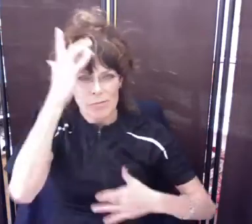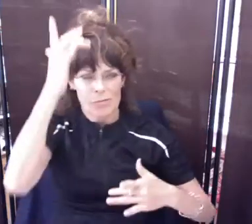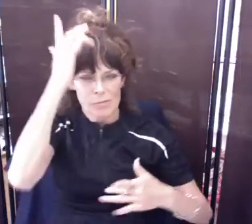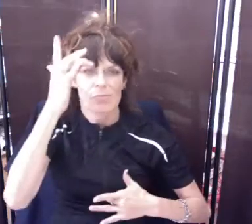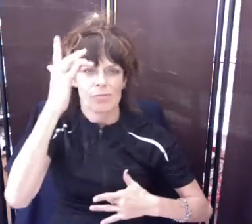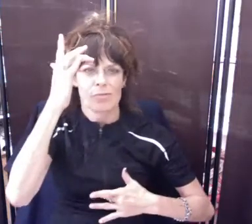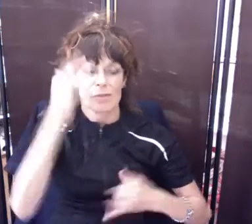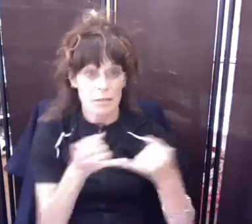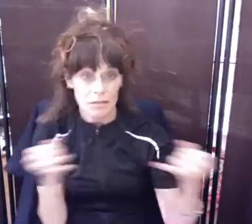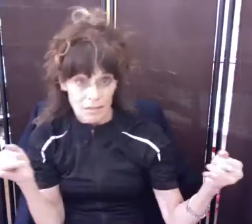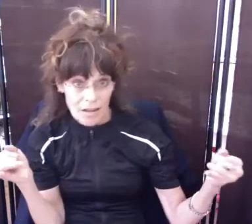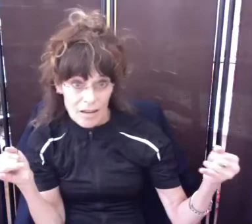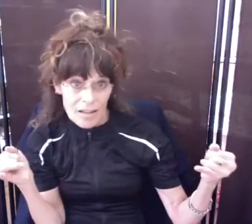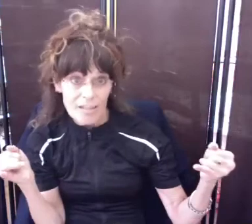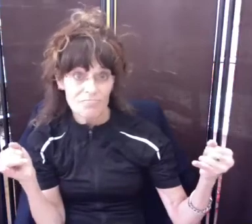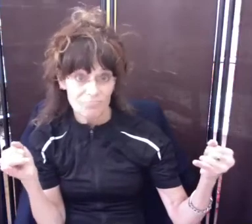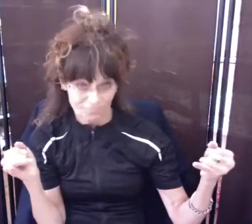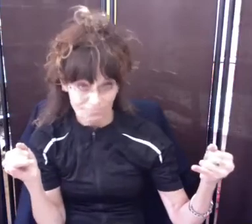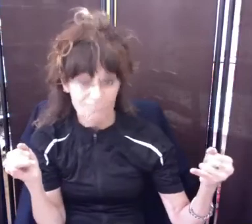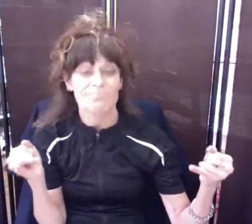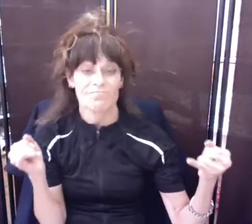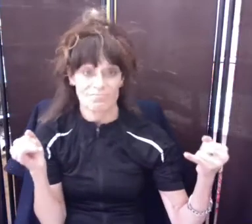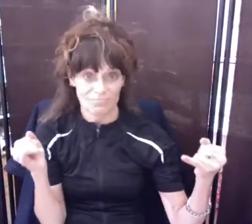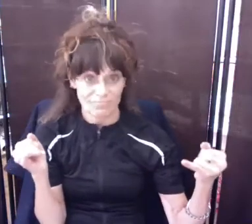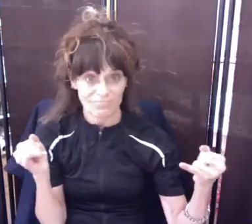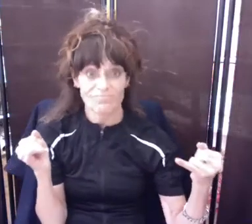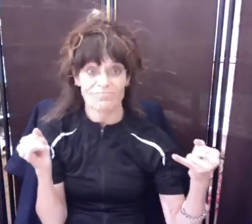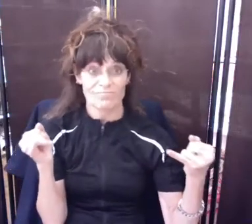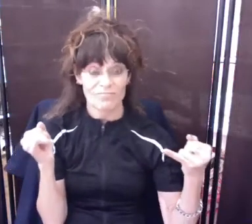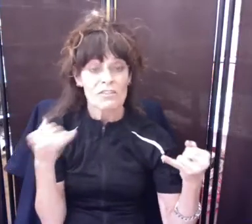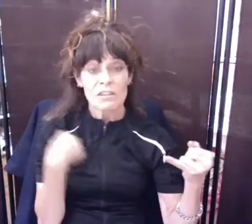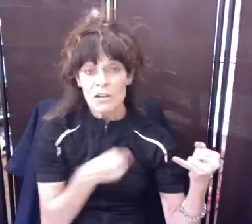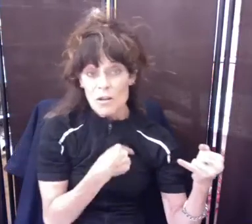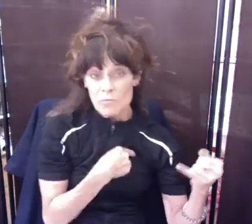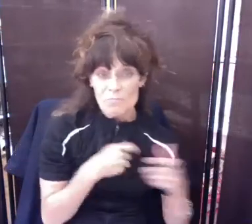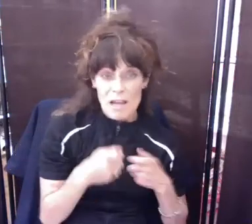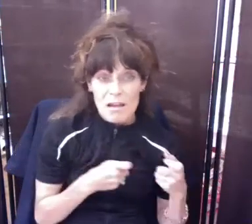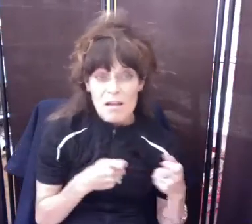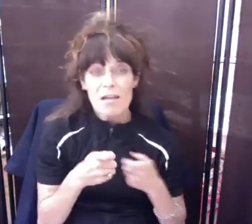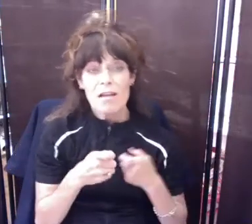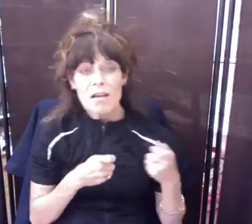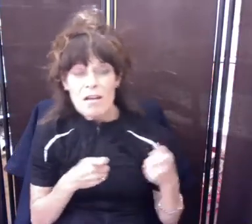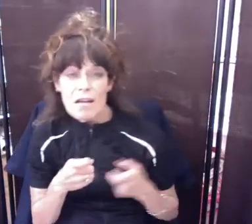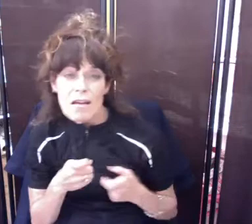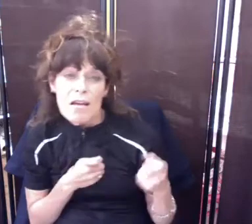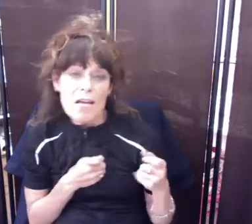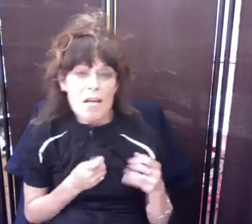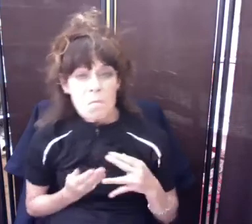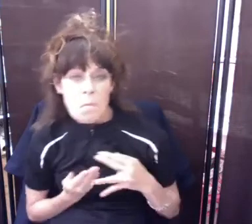we go past the point where we can manage this alcohol through our own willpower. And